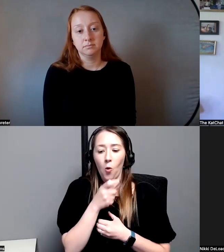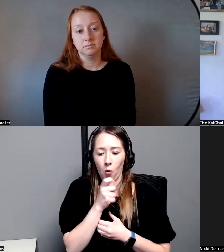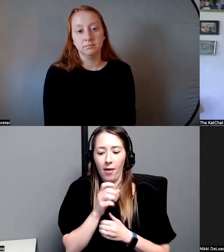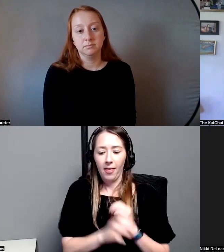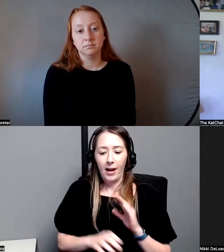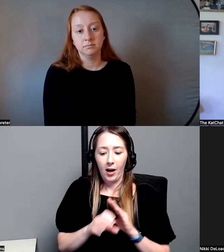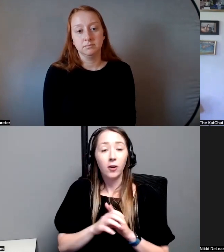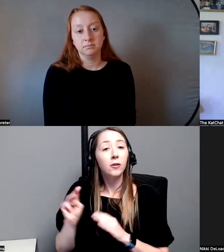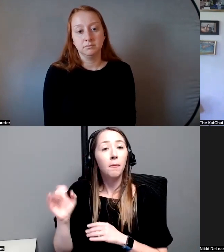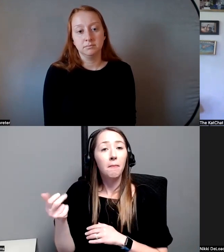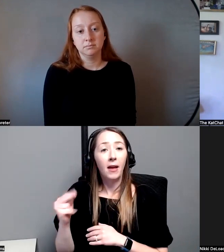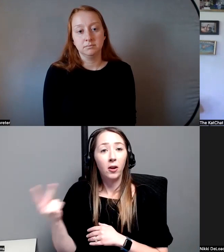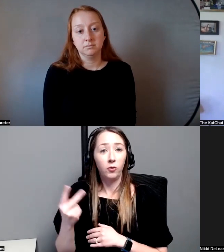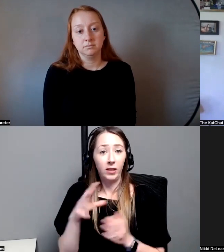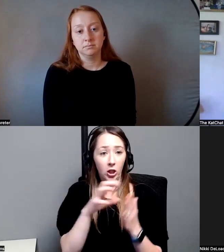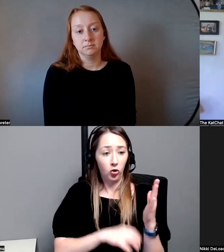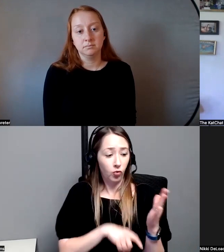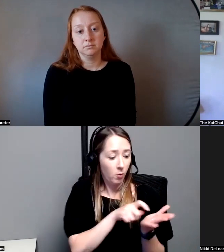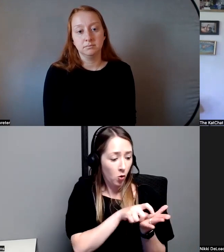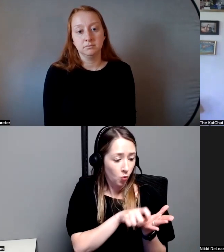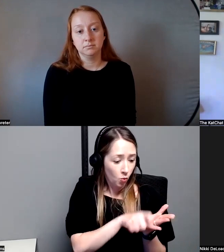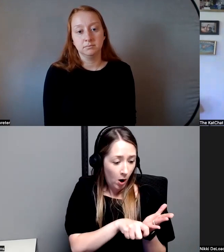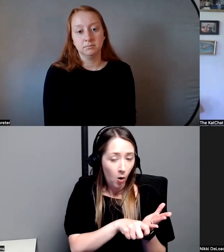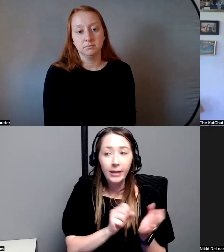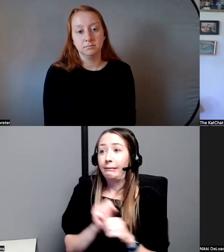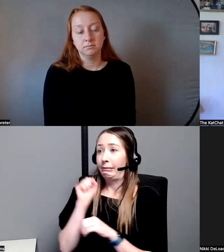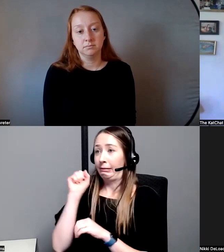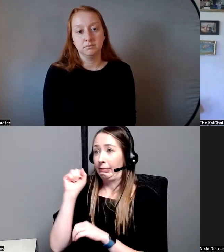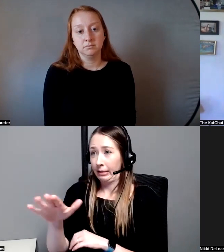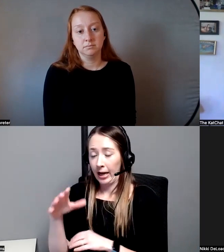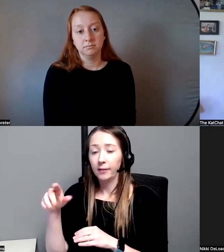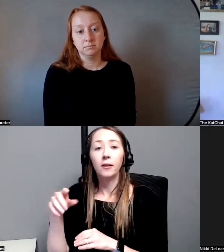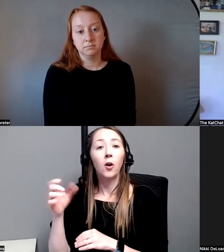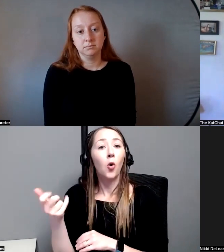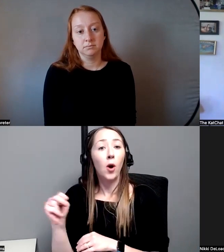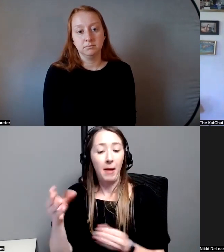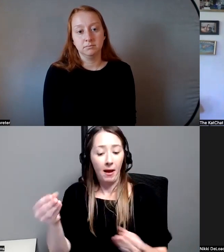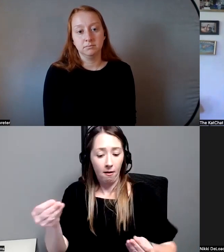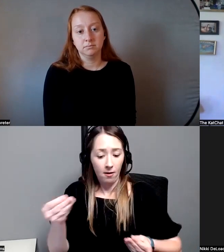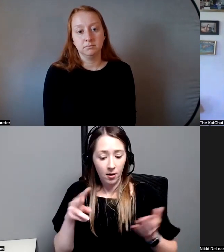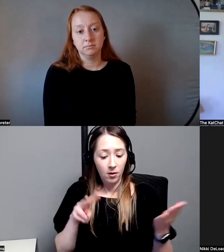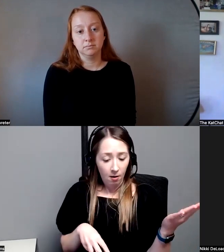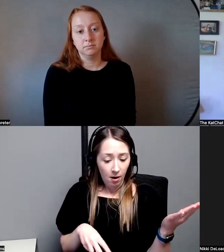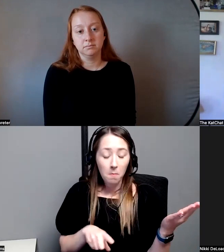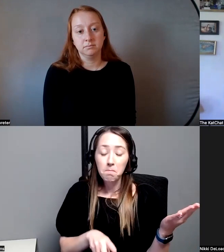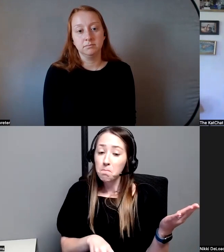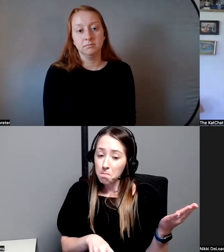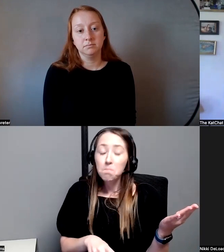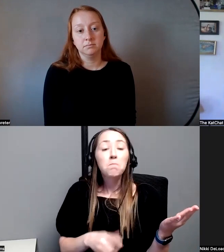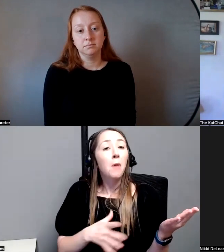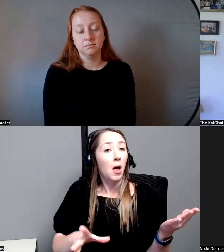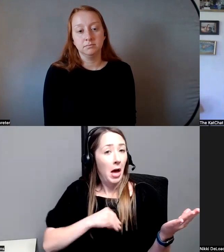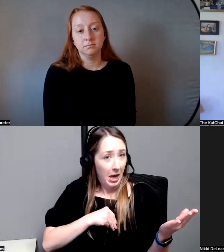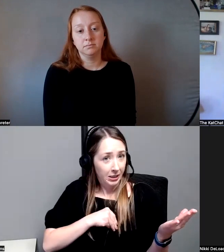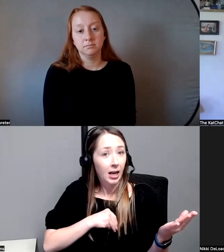rewrote the script. We sent him the rewrite, and then he agreed to do it. He was like, I don't know what you guys did from the last